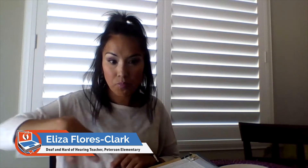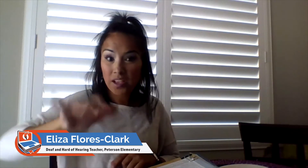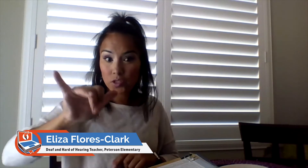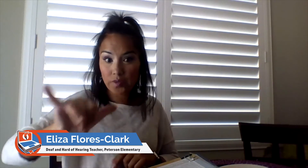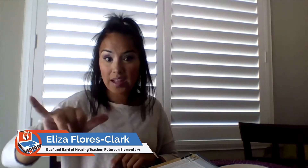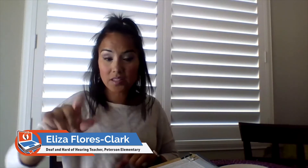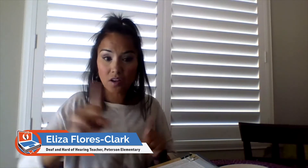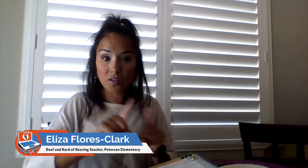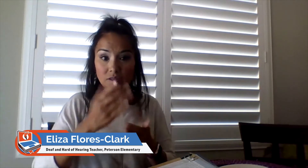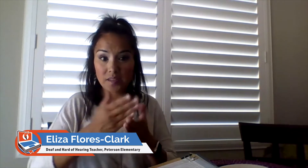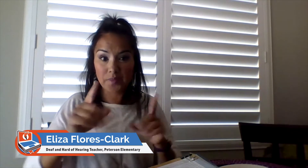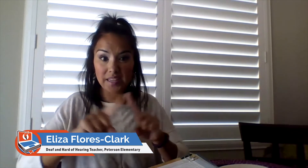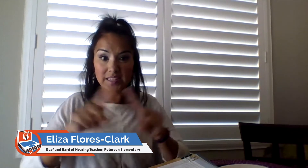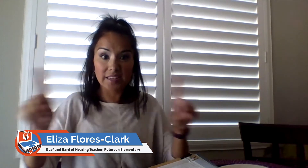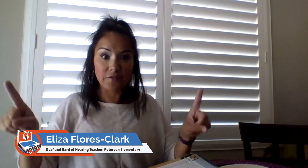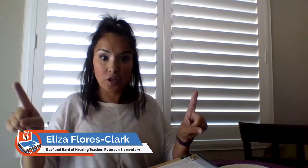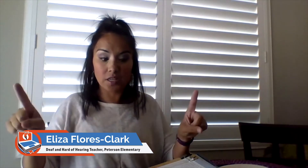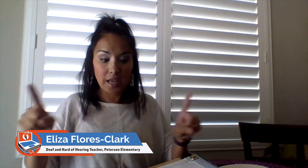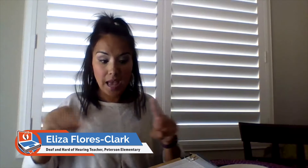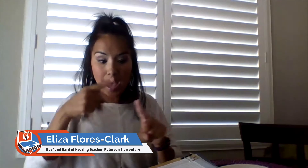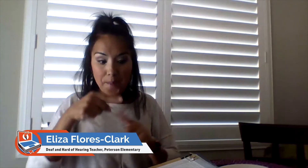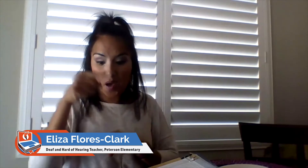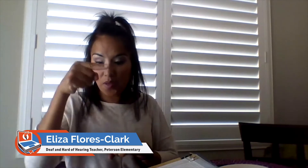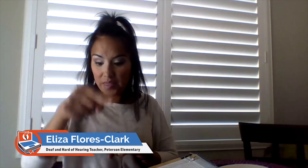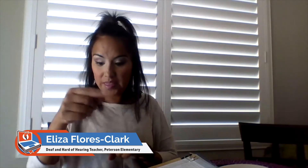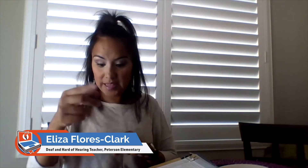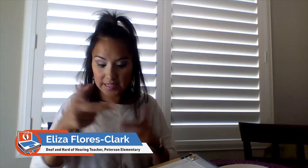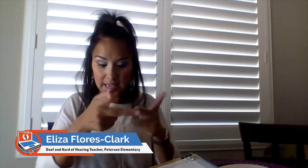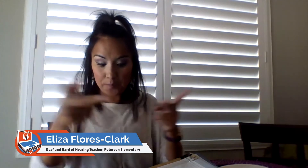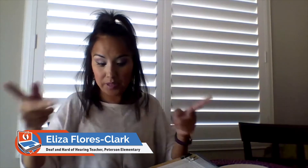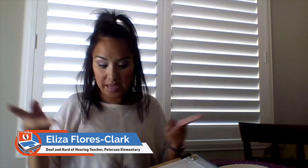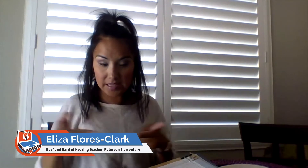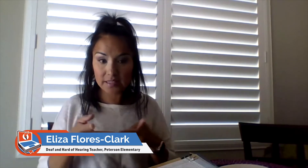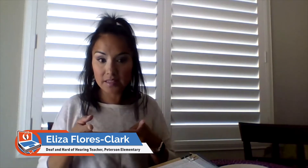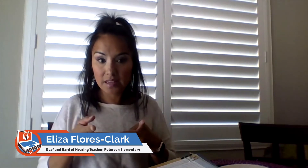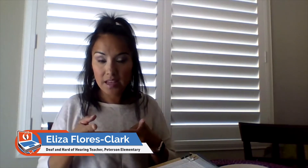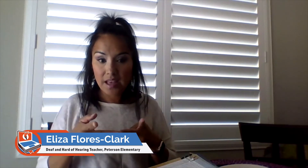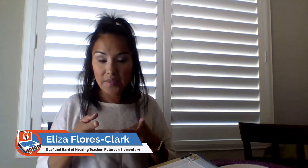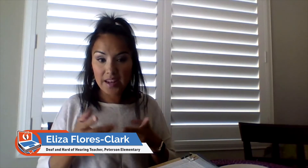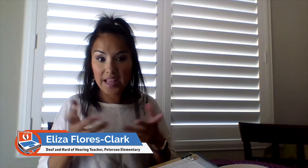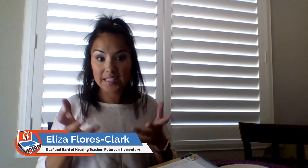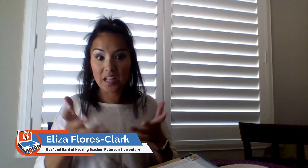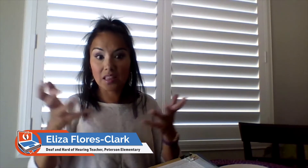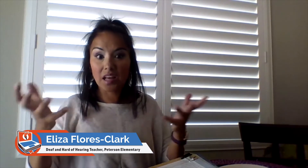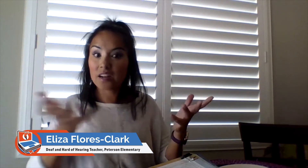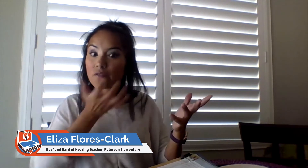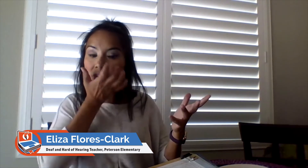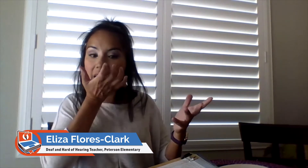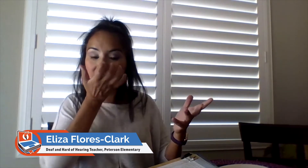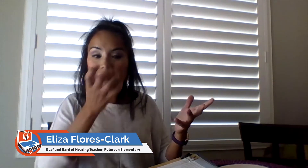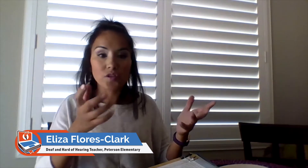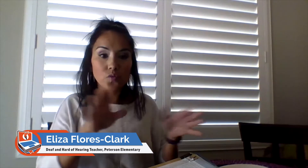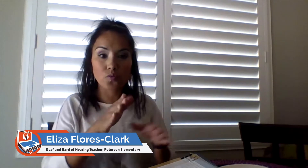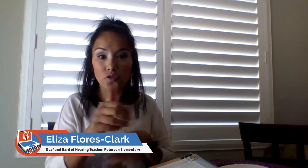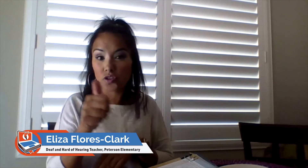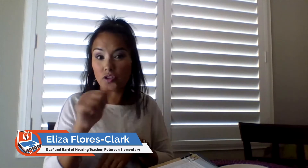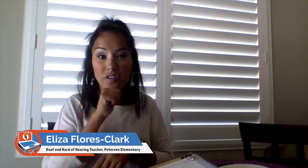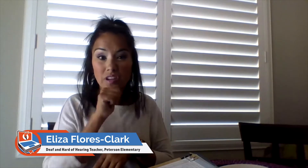So that's also something different. A place that it has a lot. You're not